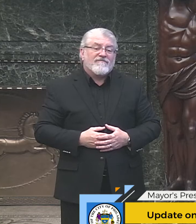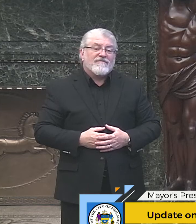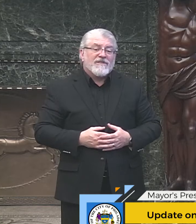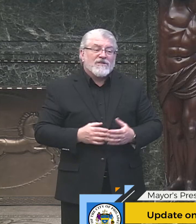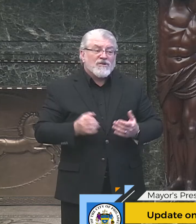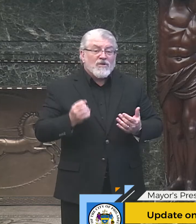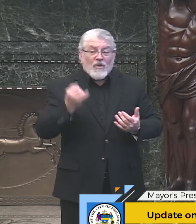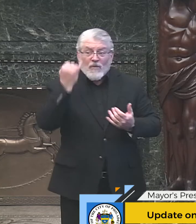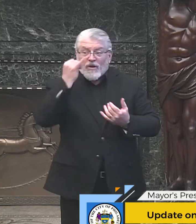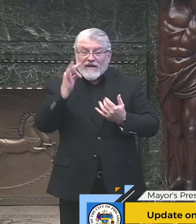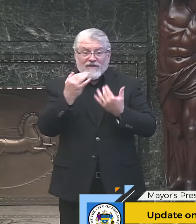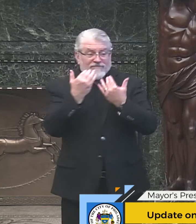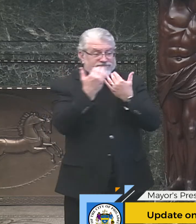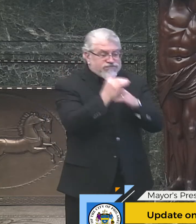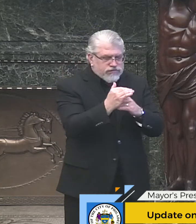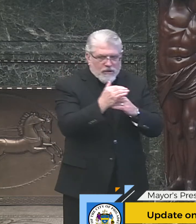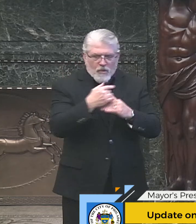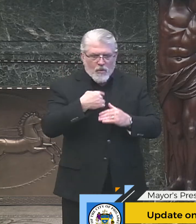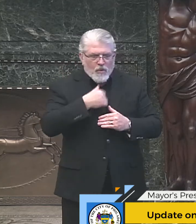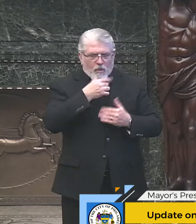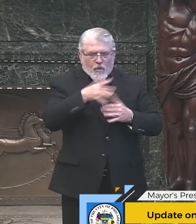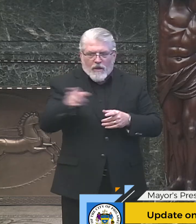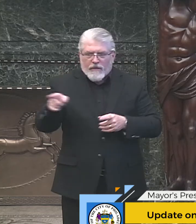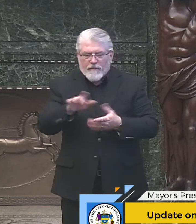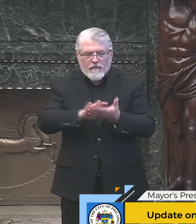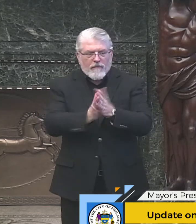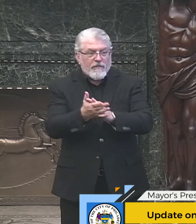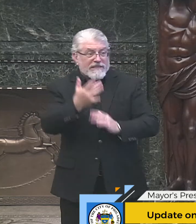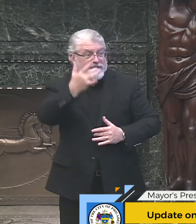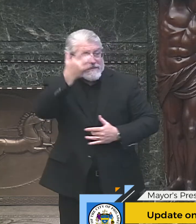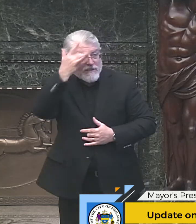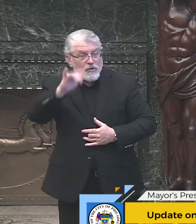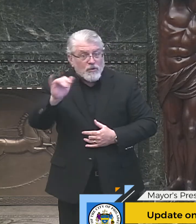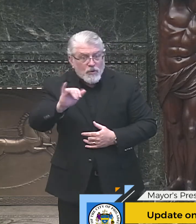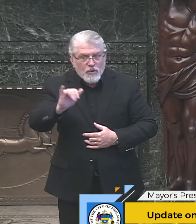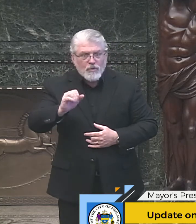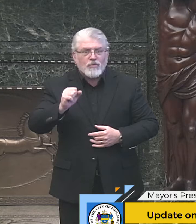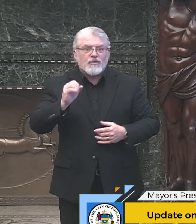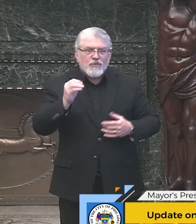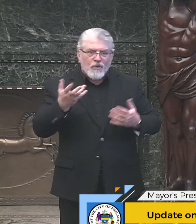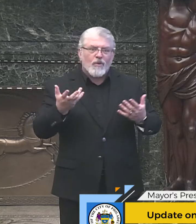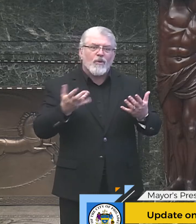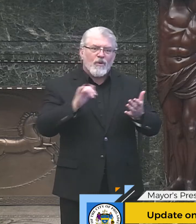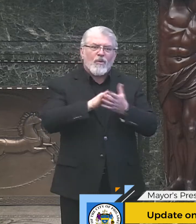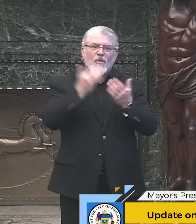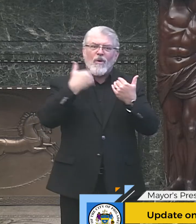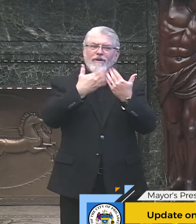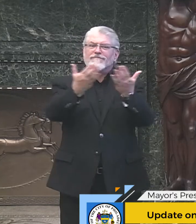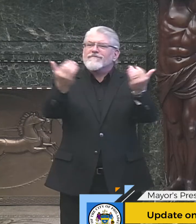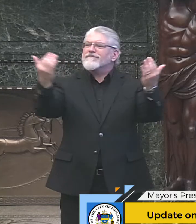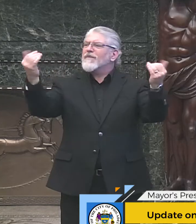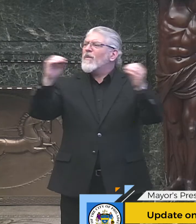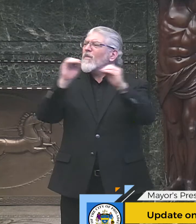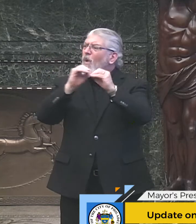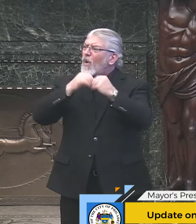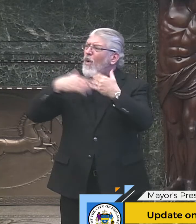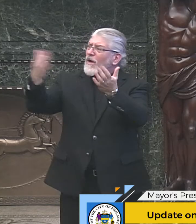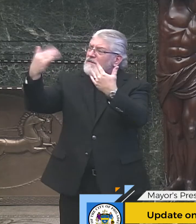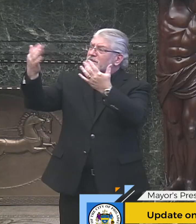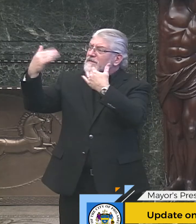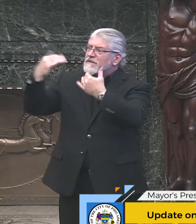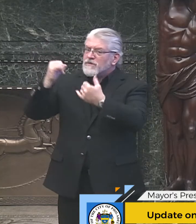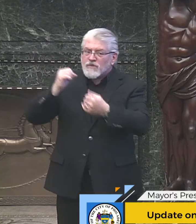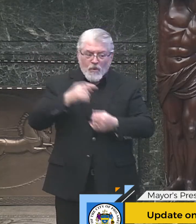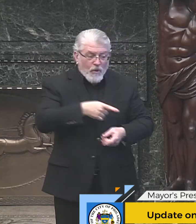for additional PPE and trying to figure out how to extend the use of the PPE we have available to us. So in South Korea, they used